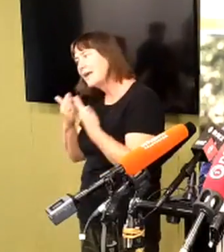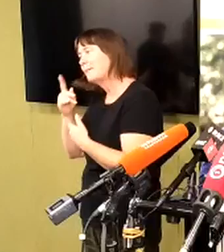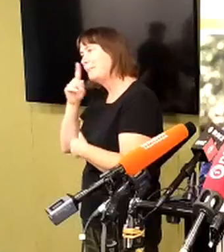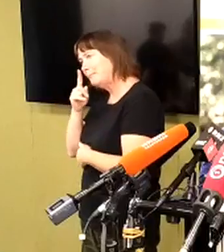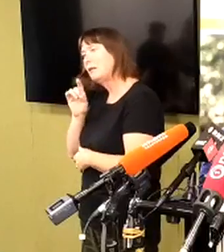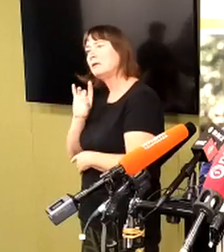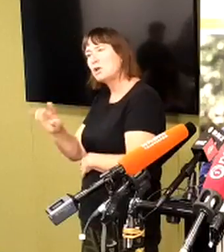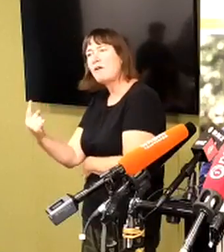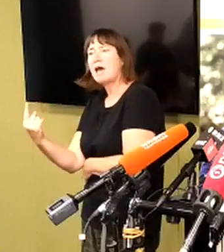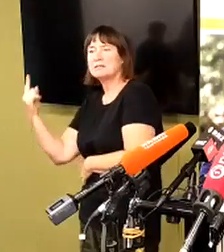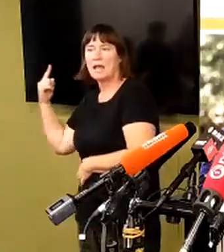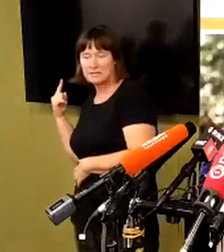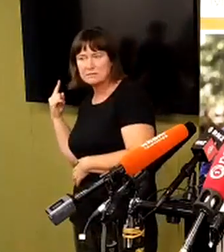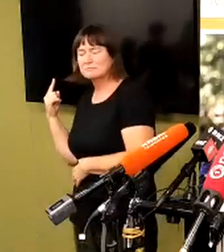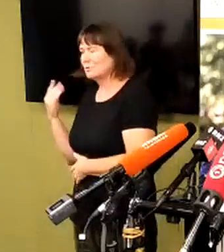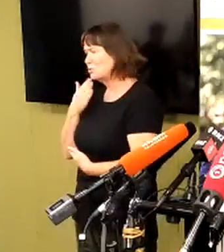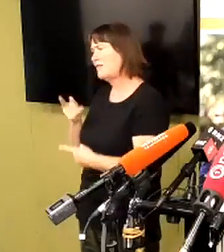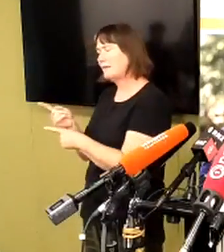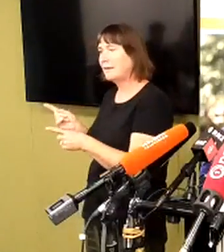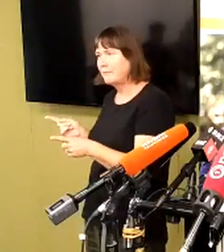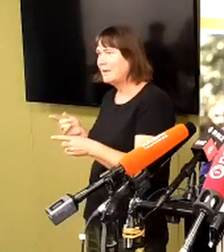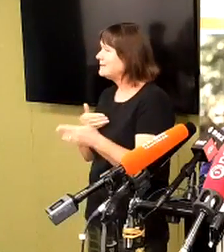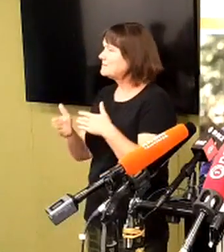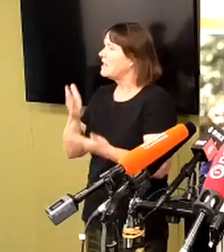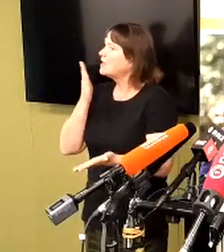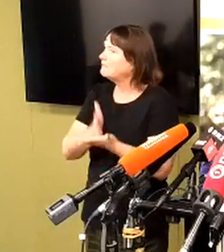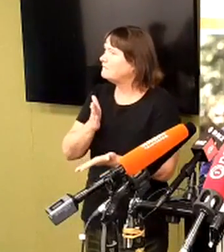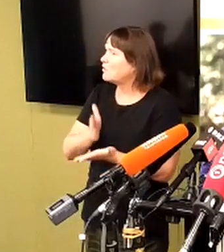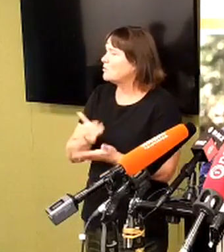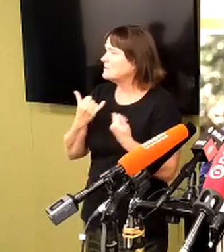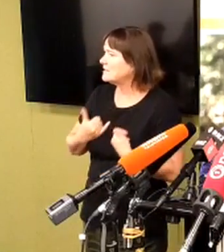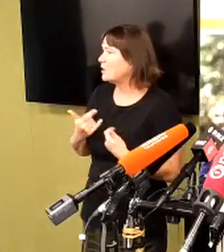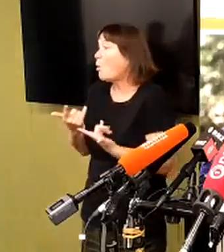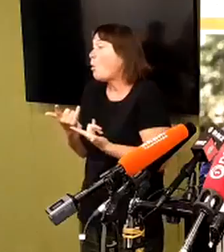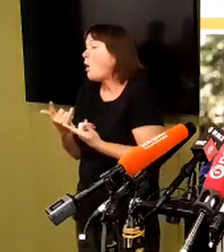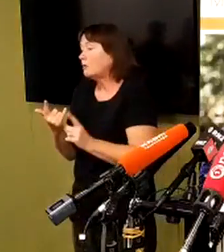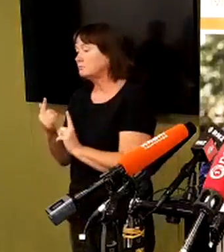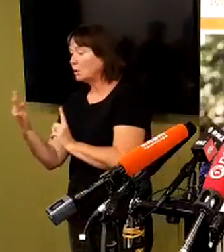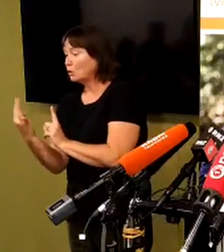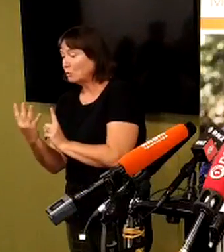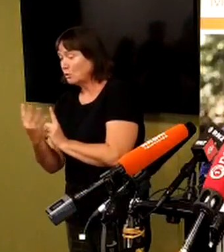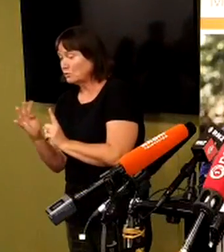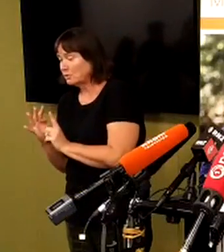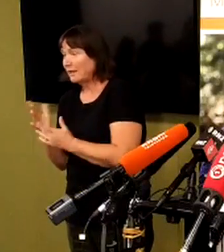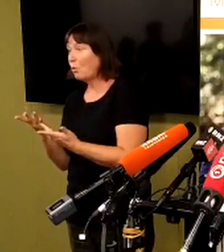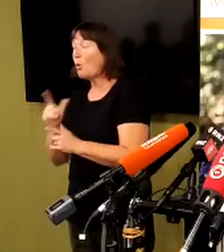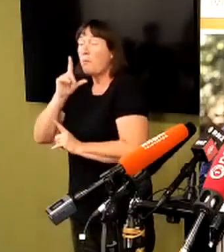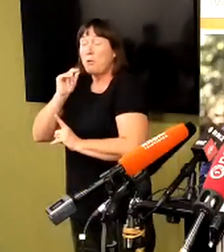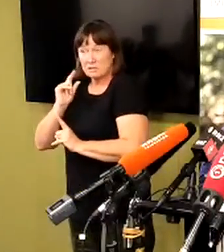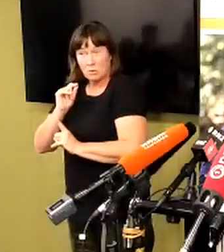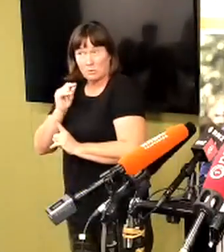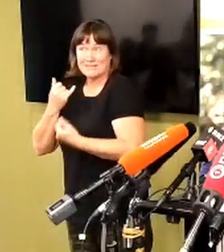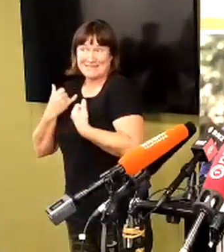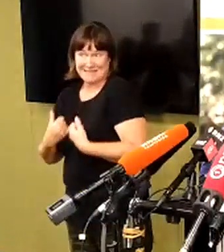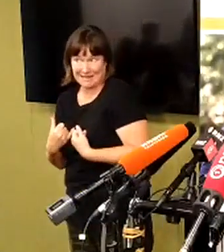been in self-isolation, whether they are confirmed cases, whether they are close contacts of confirmed cases or probable cases,